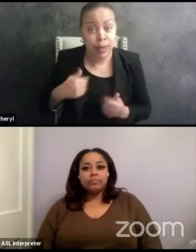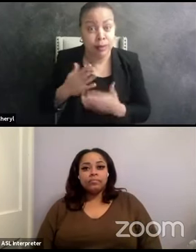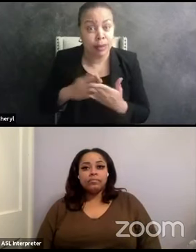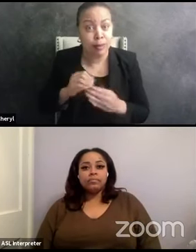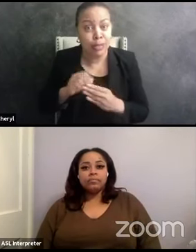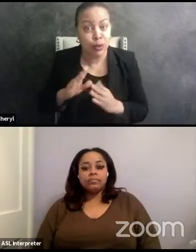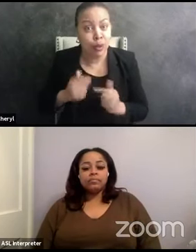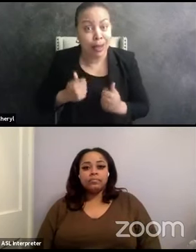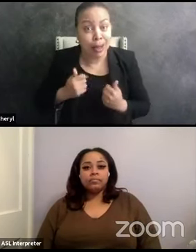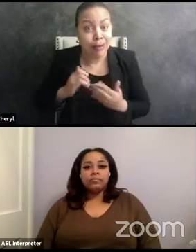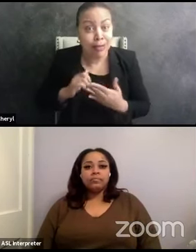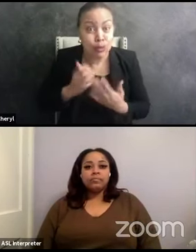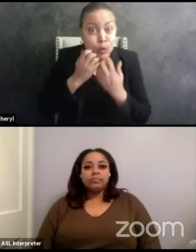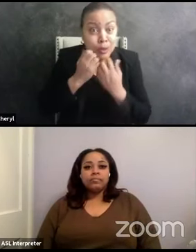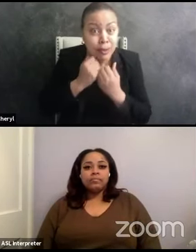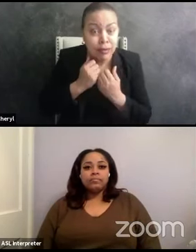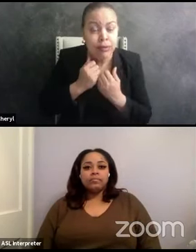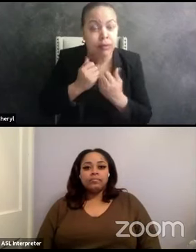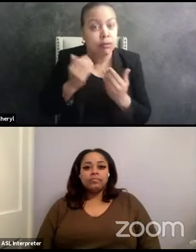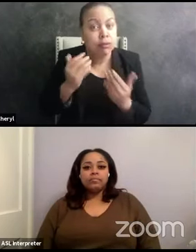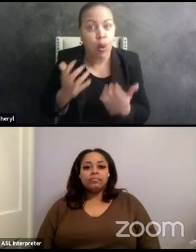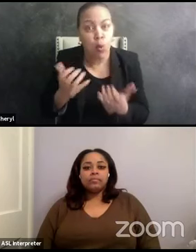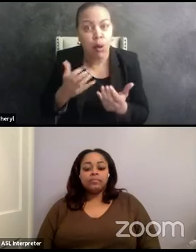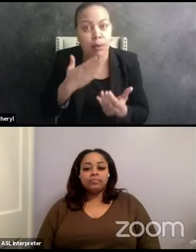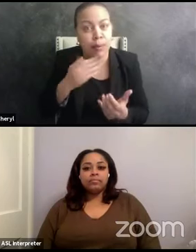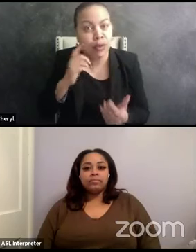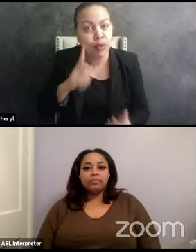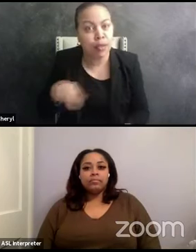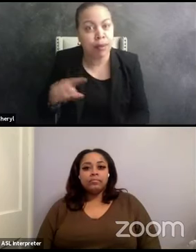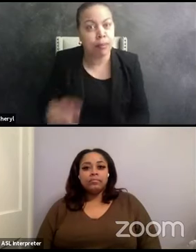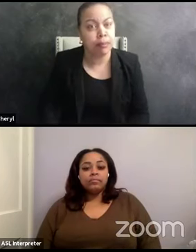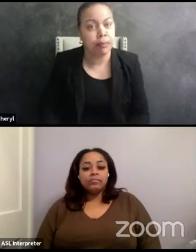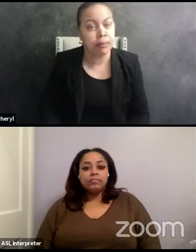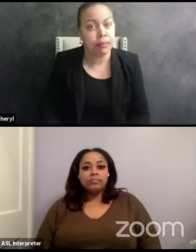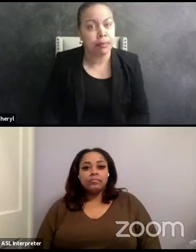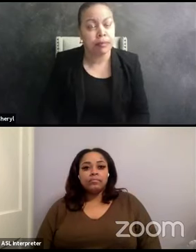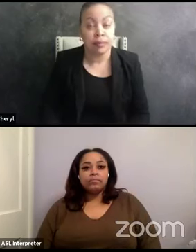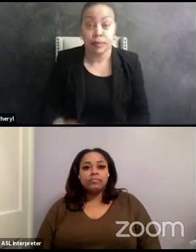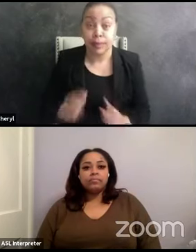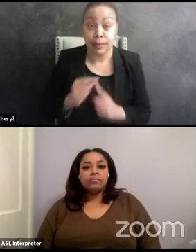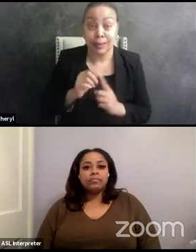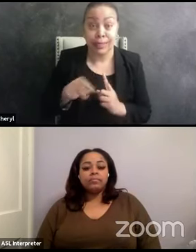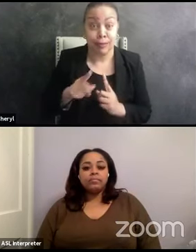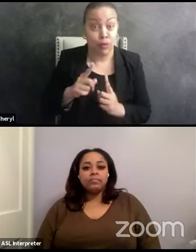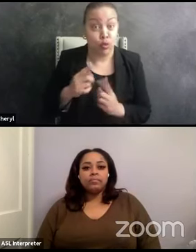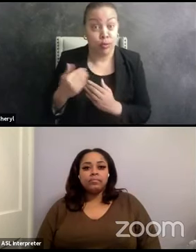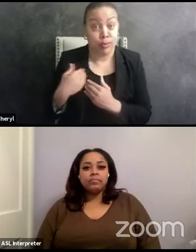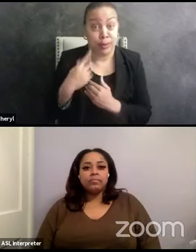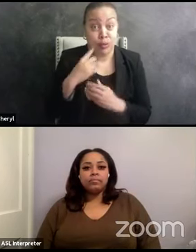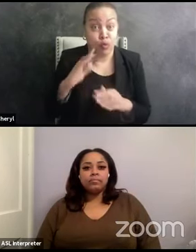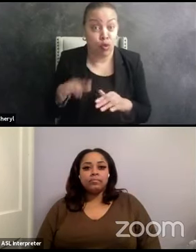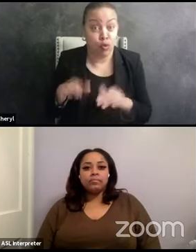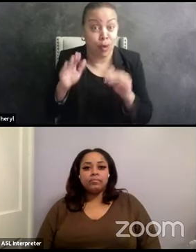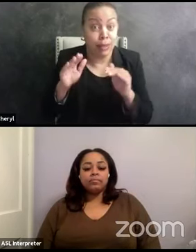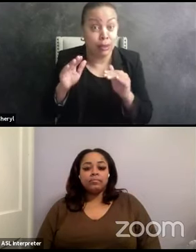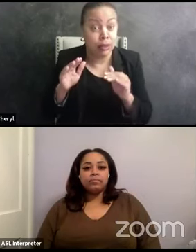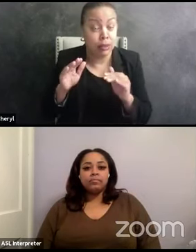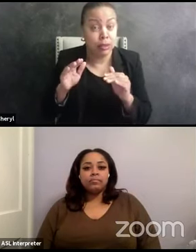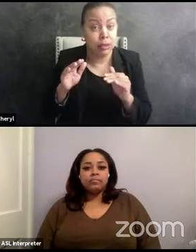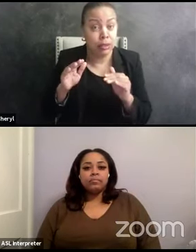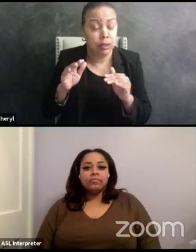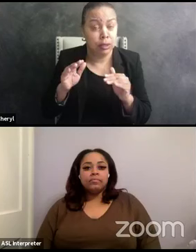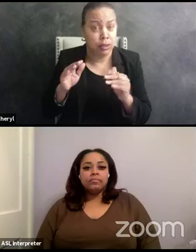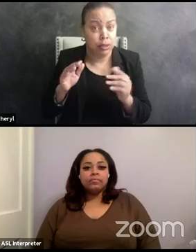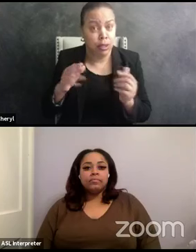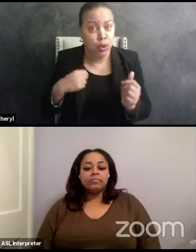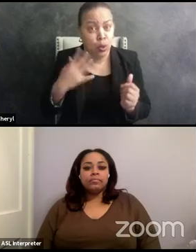you should absolutely want better for them than this. Like, and especially if you are responsible for raising white men,